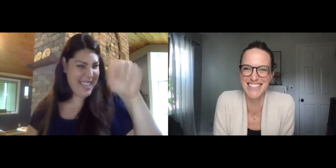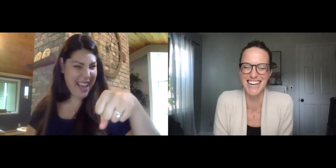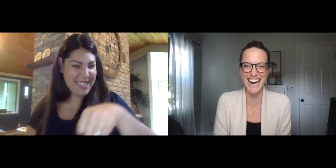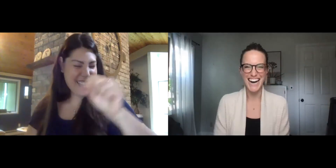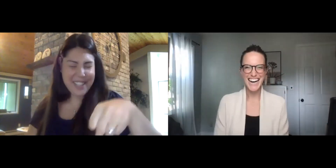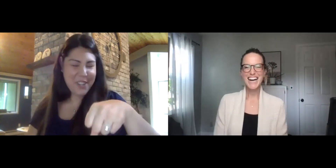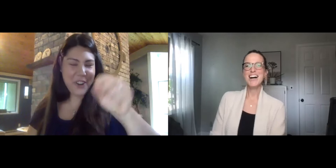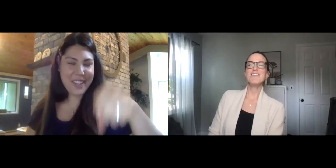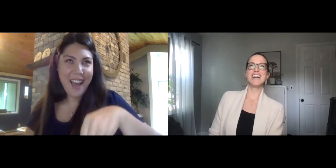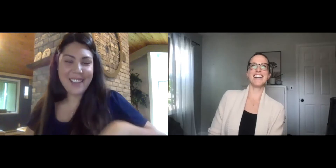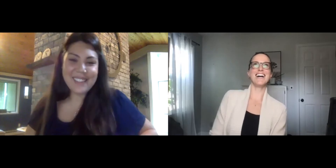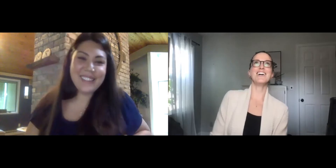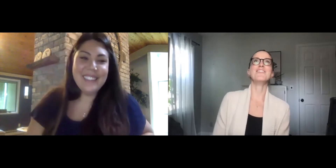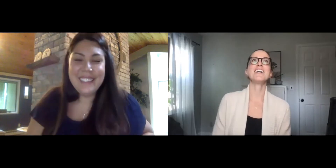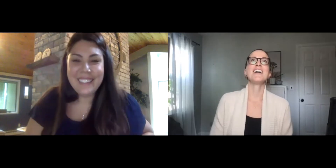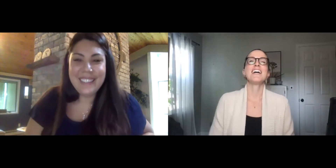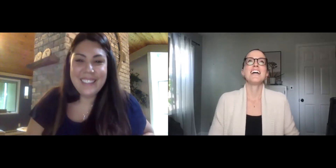do. But